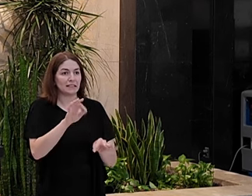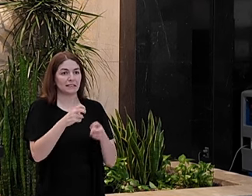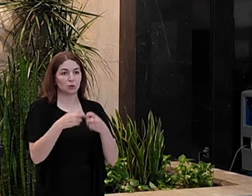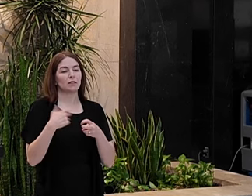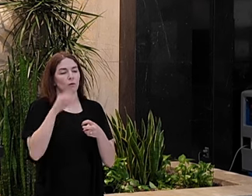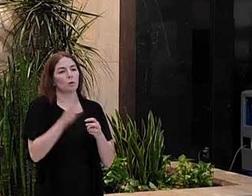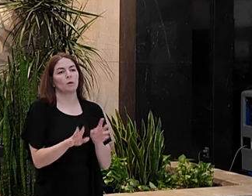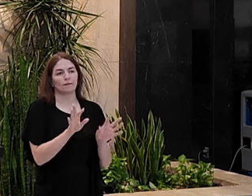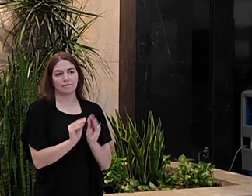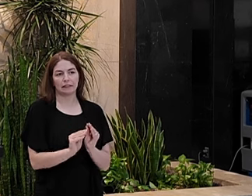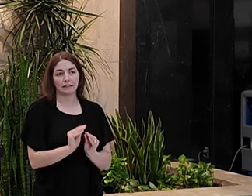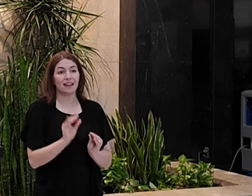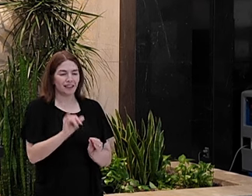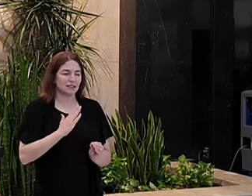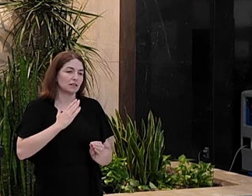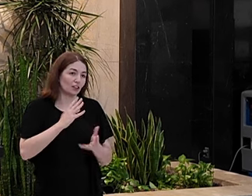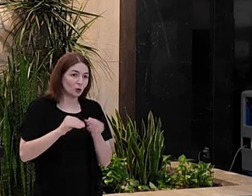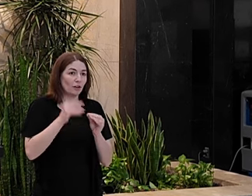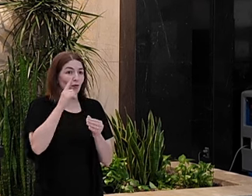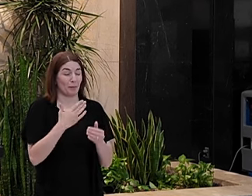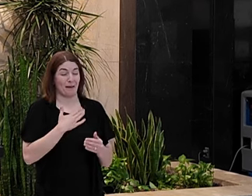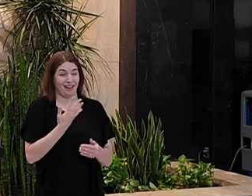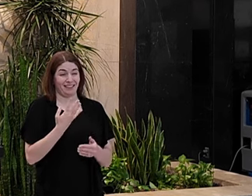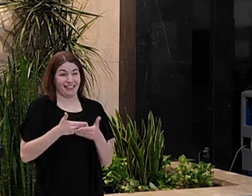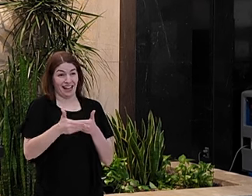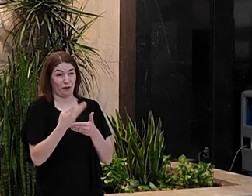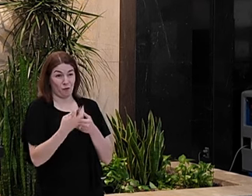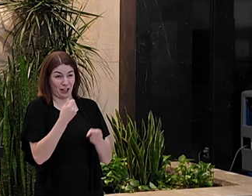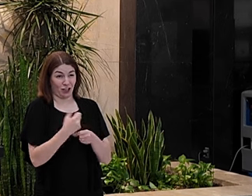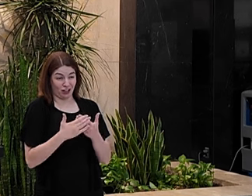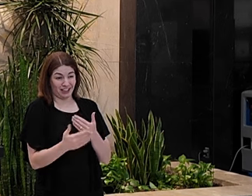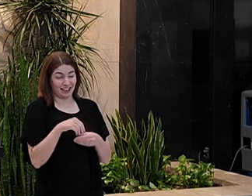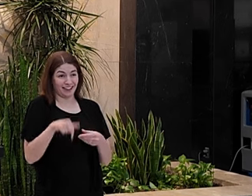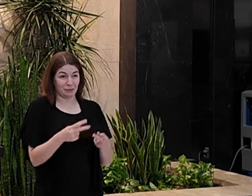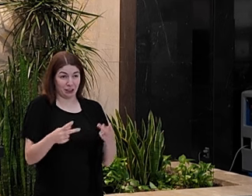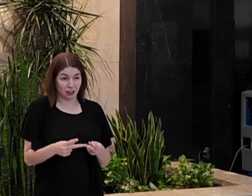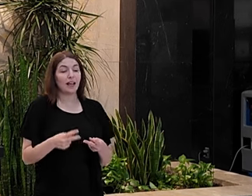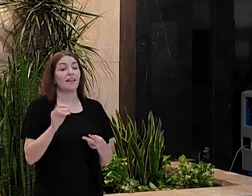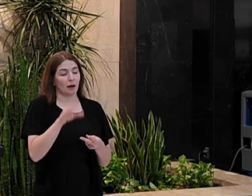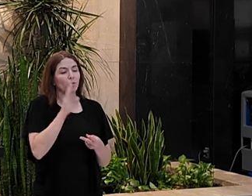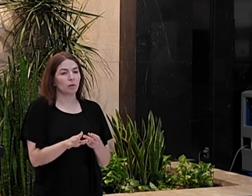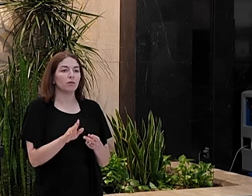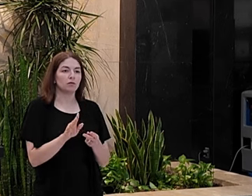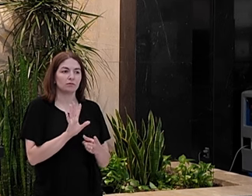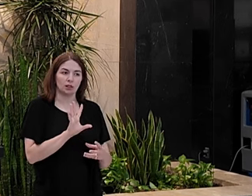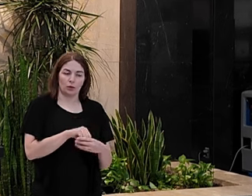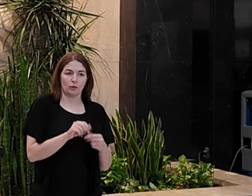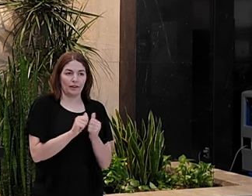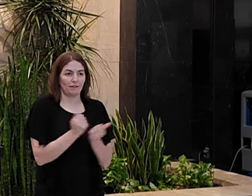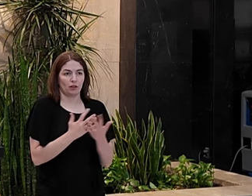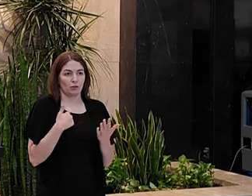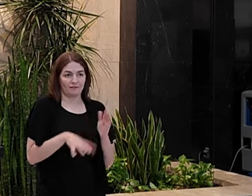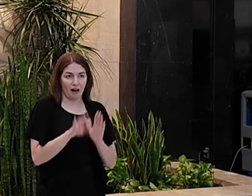to be the story of my next 4 years of this seat. And that's going to come with a lot of things that we find, but it is the